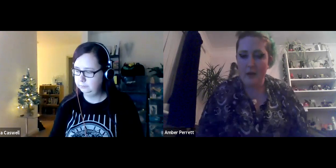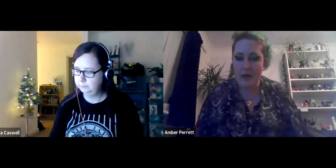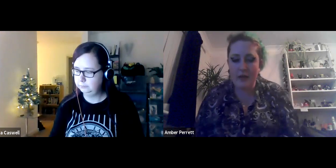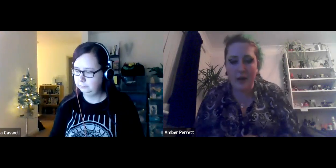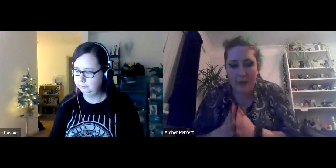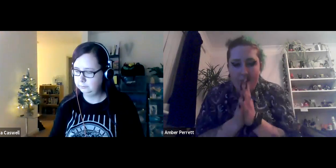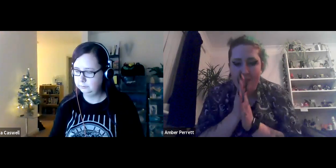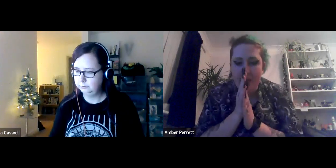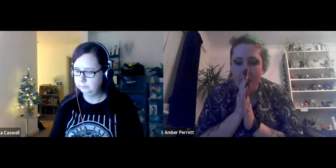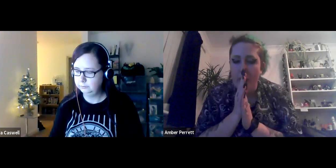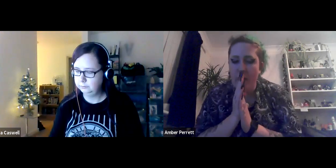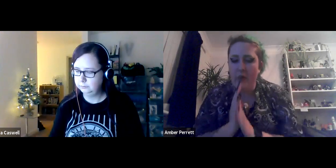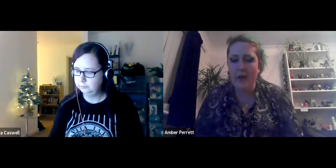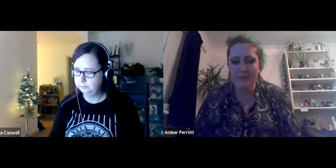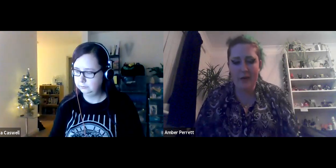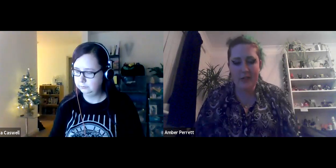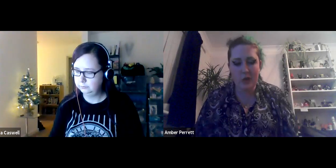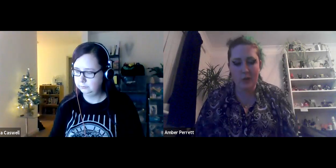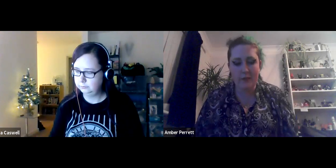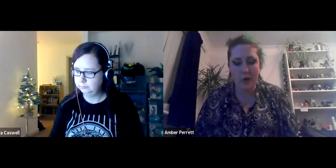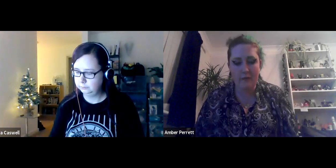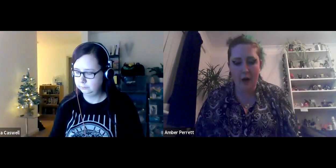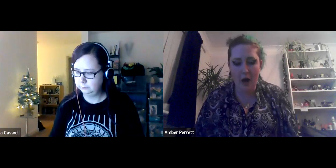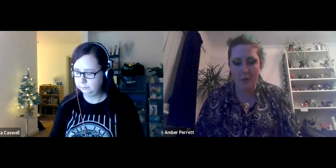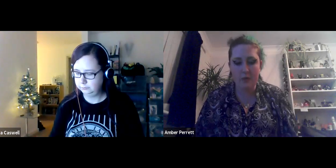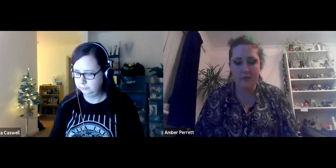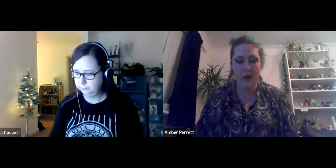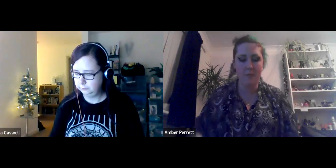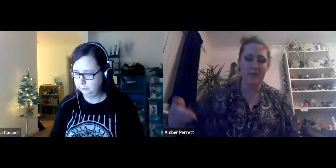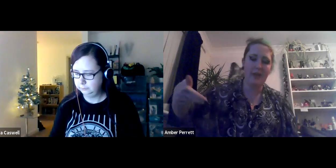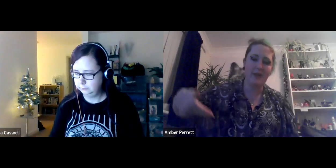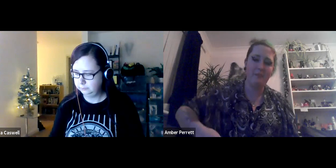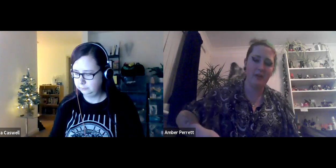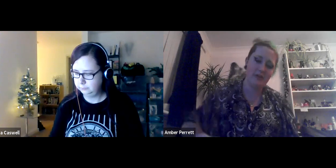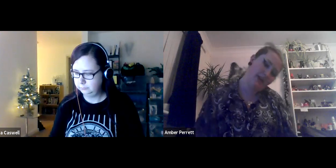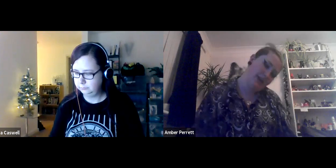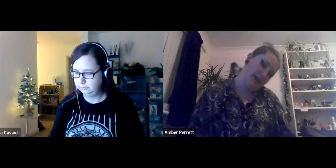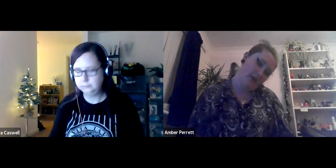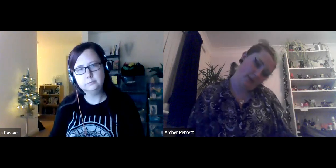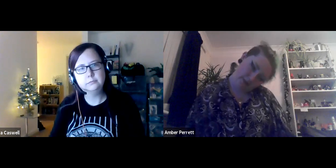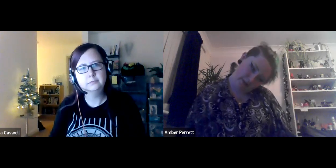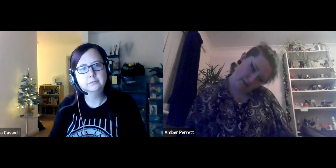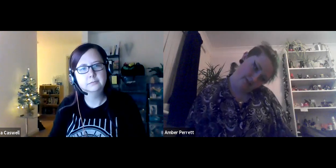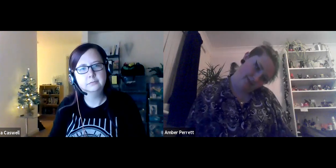And then I think we got, although I'm pretty sure we forgot farmer. What was farmer? Was like punching in gut, wasn't